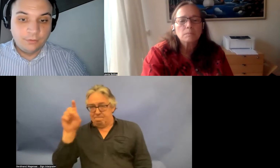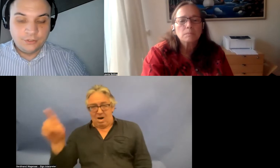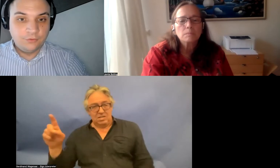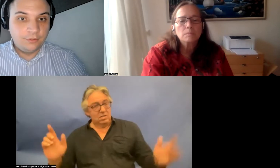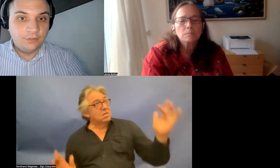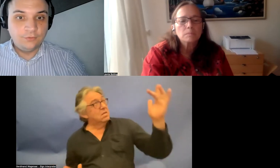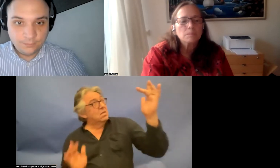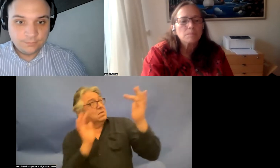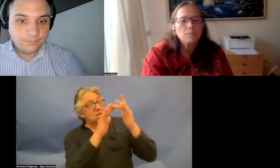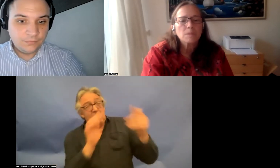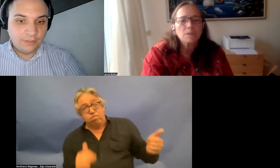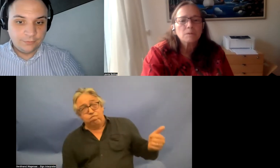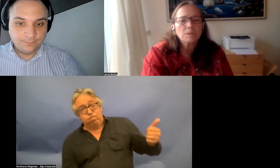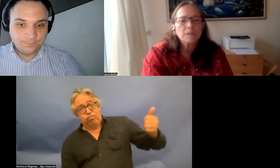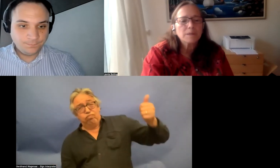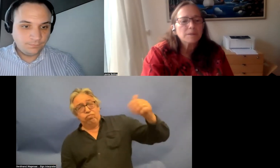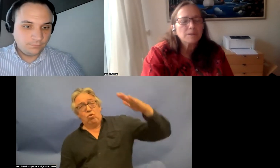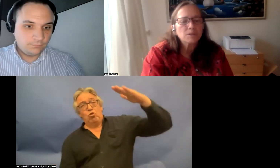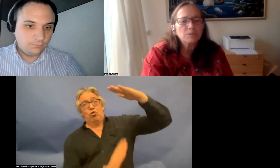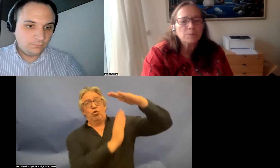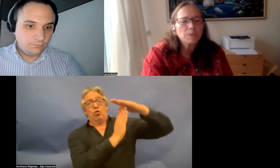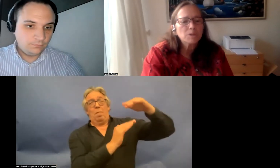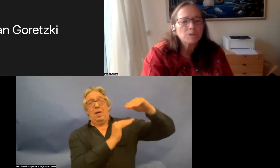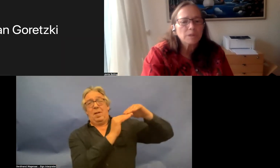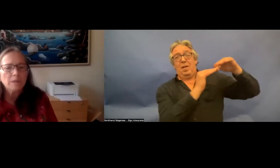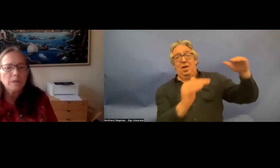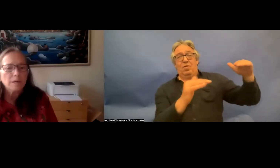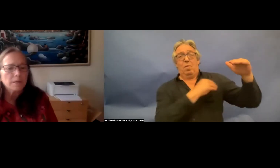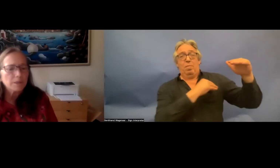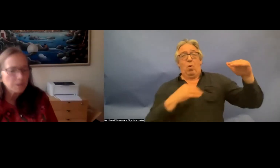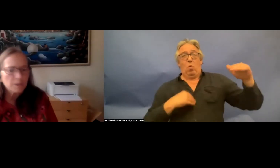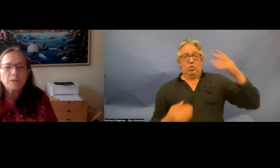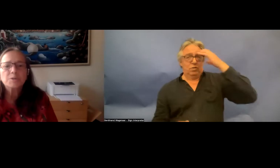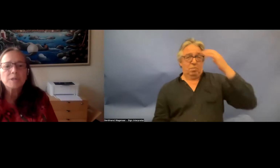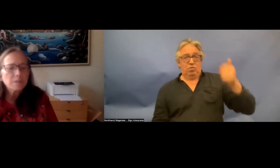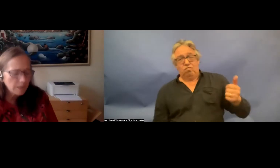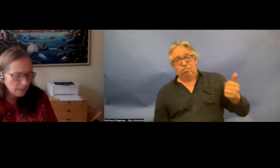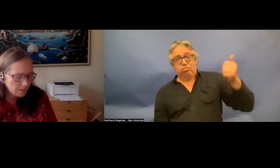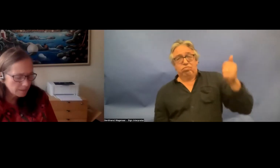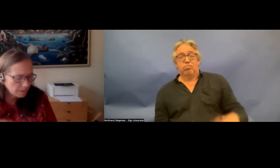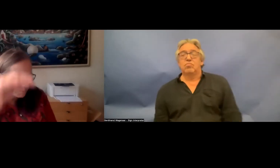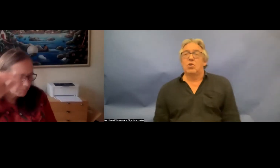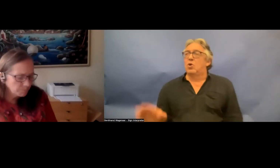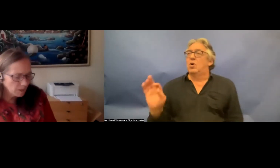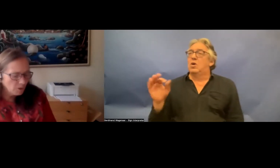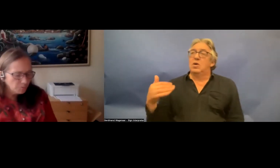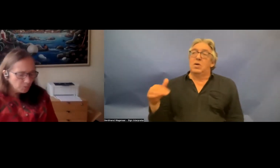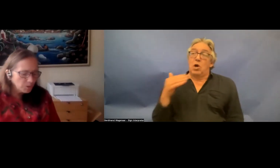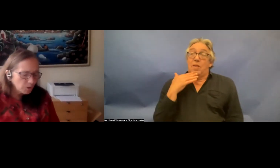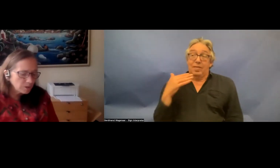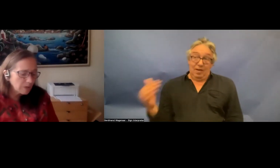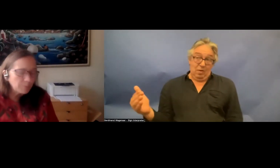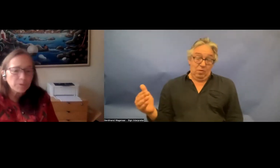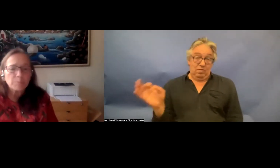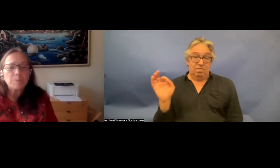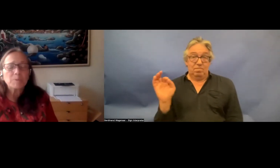engaging Polish authorities. Thank you. Okay, thank you very much, Adrian. And for the